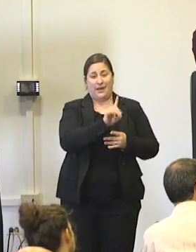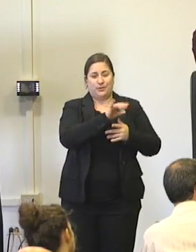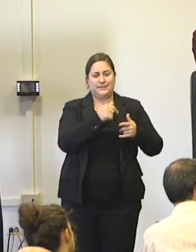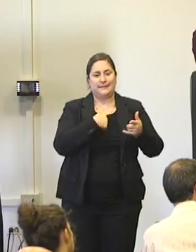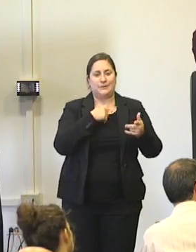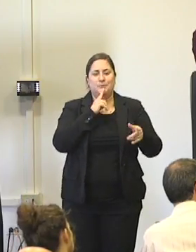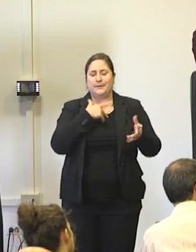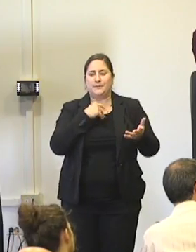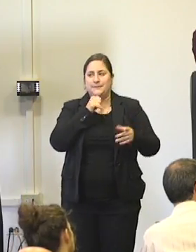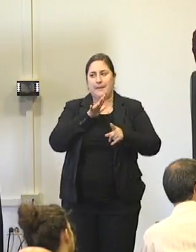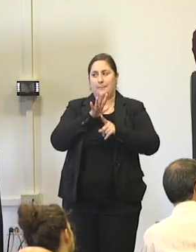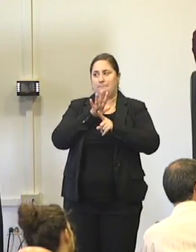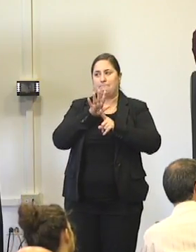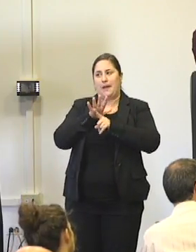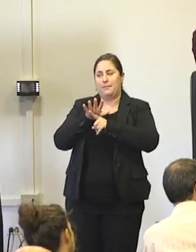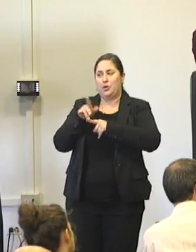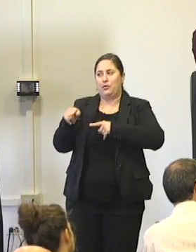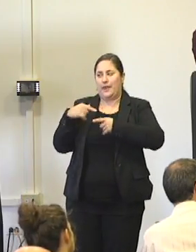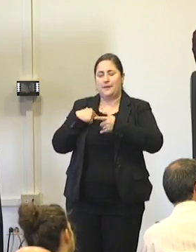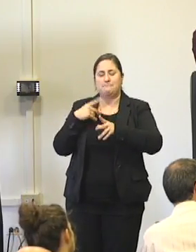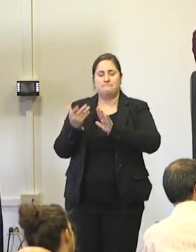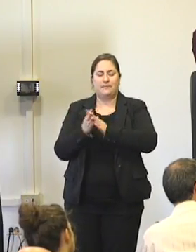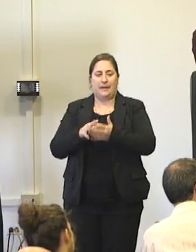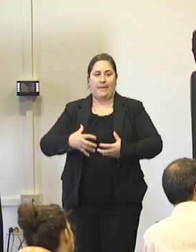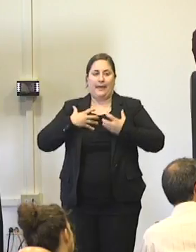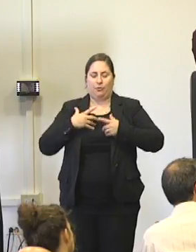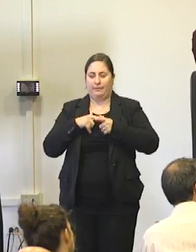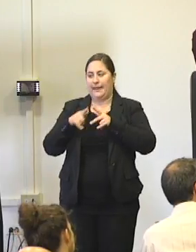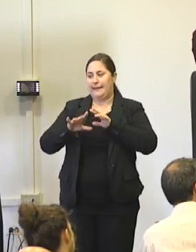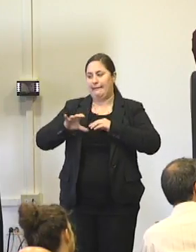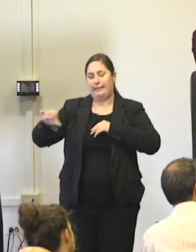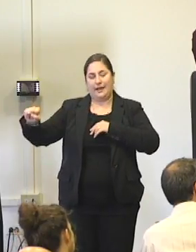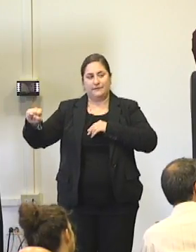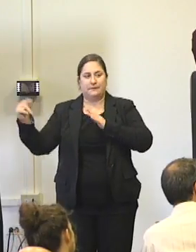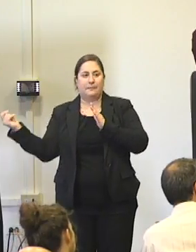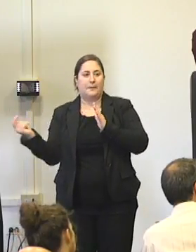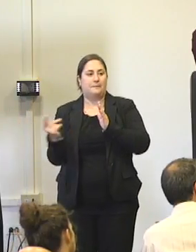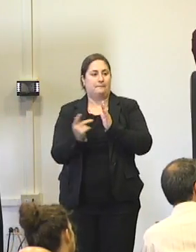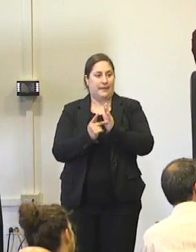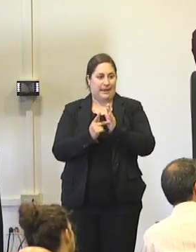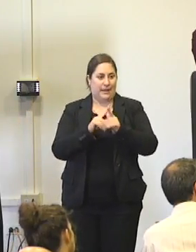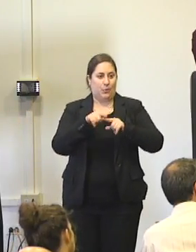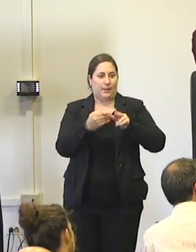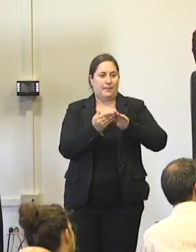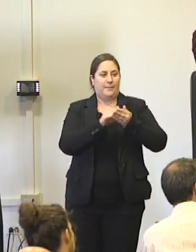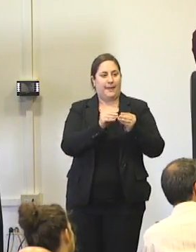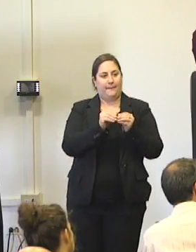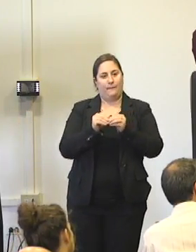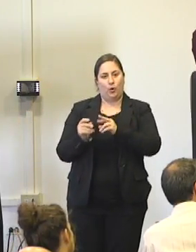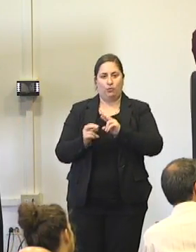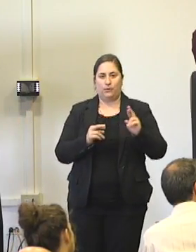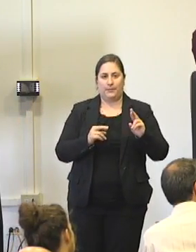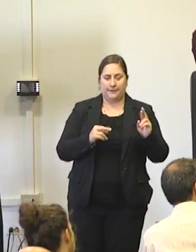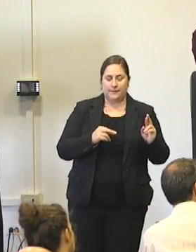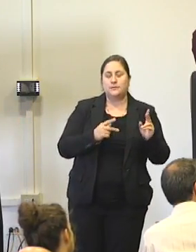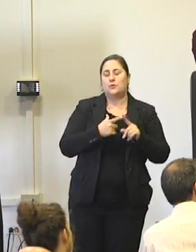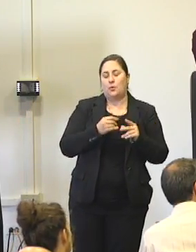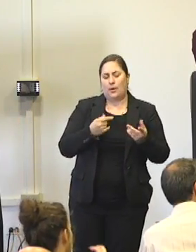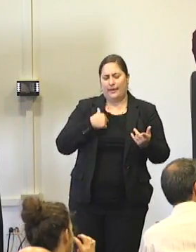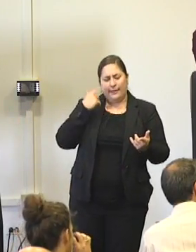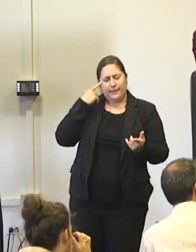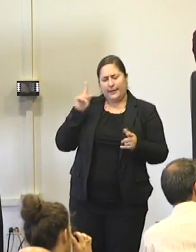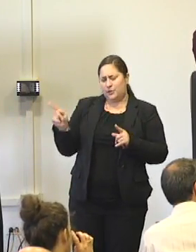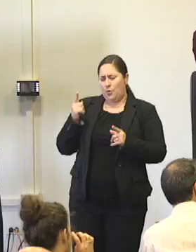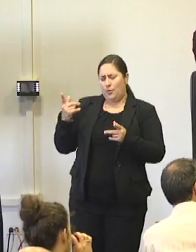elites. And he got really angry and left and then came back after they'd gotten more conservative. So I think he was